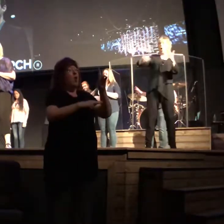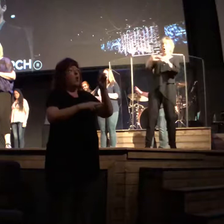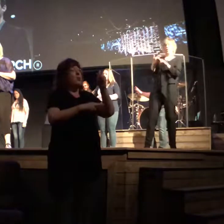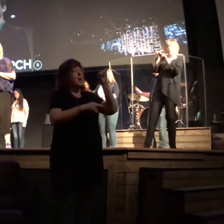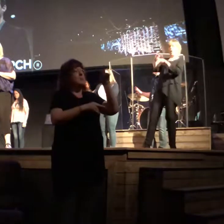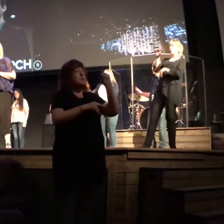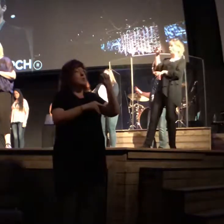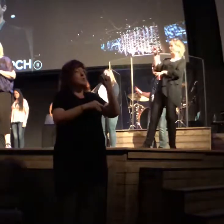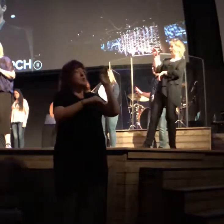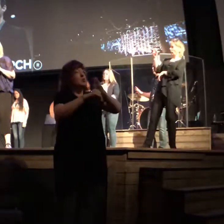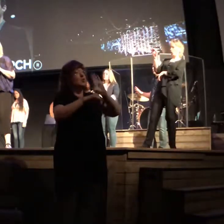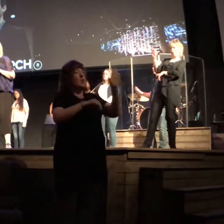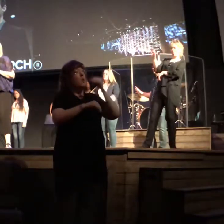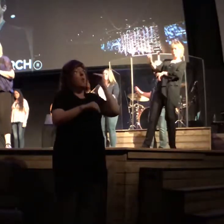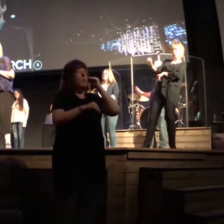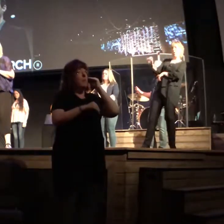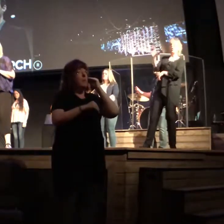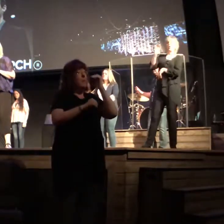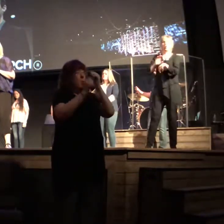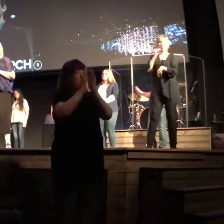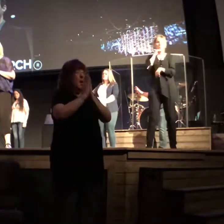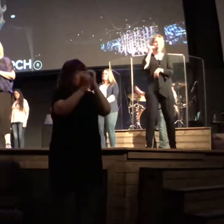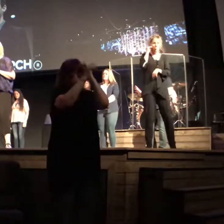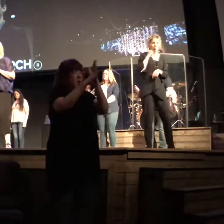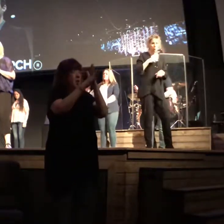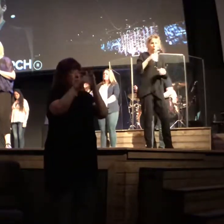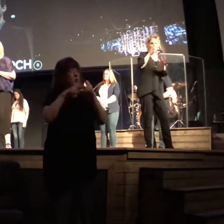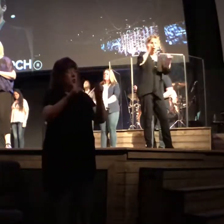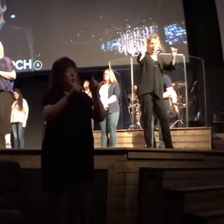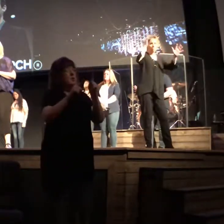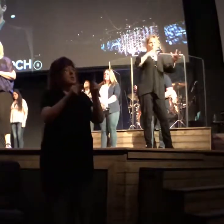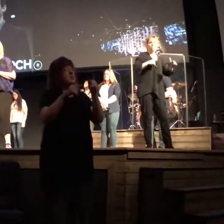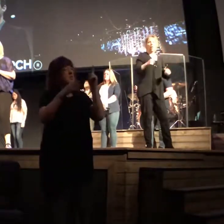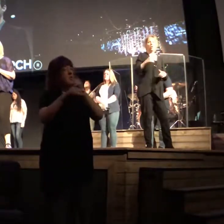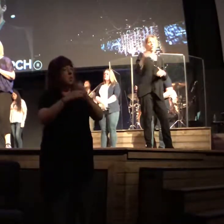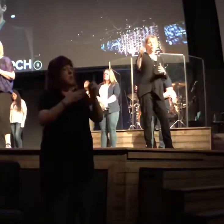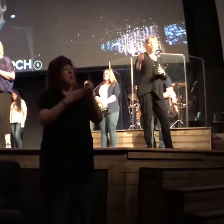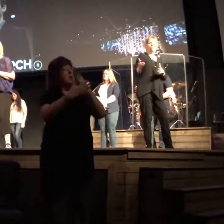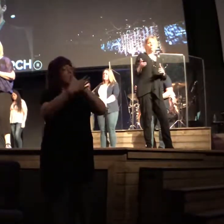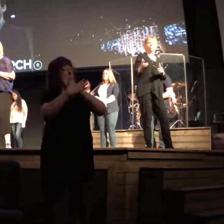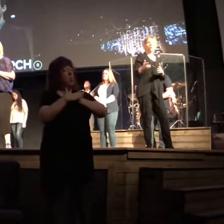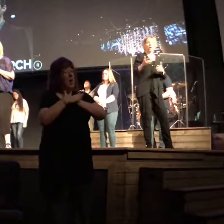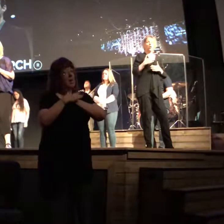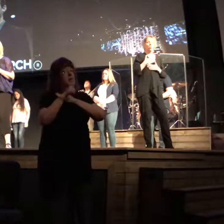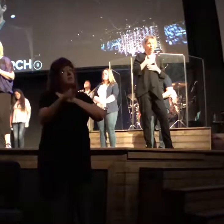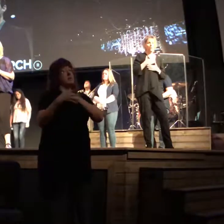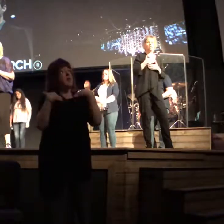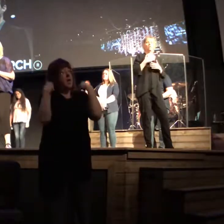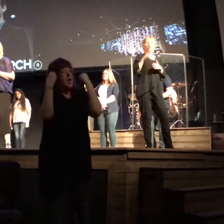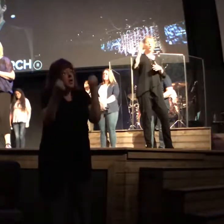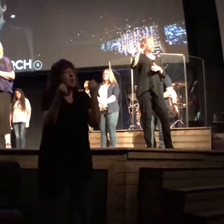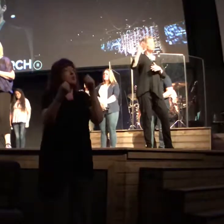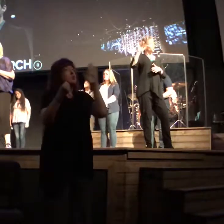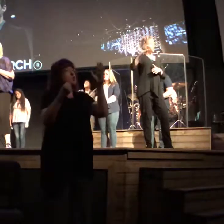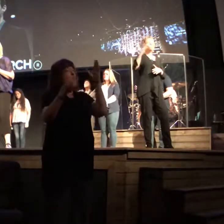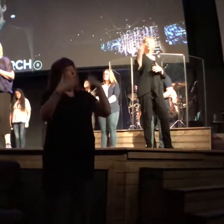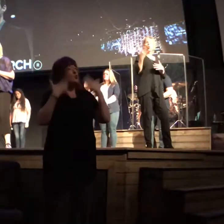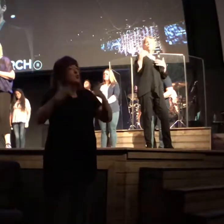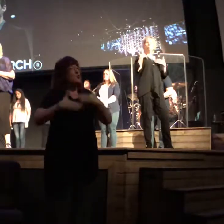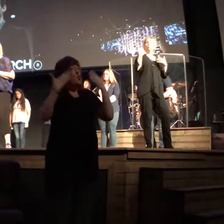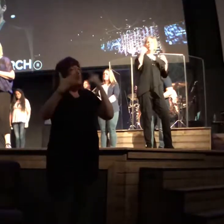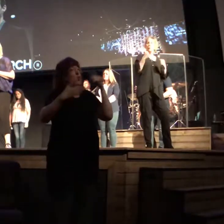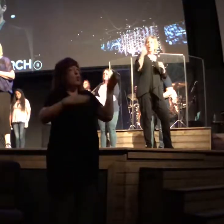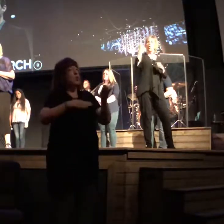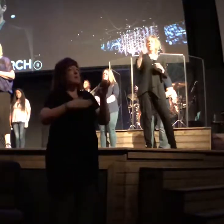Church home. We ask, Father, during this week that you will give them rest, give them energy, give them your joy for the